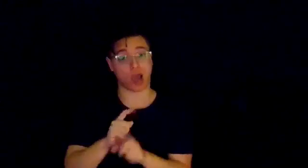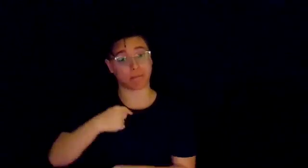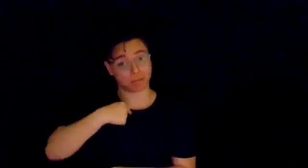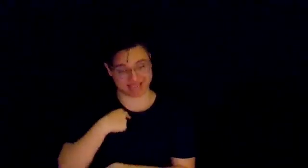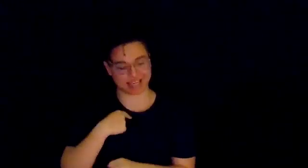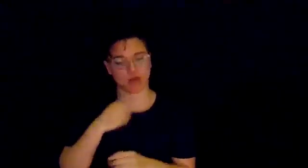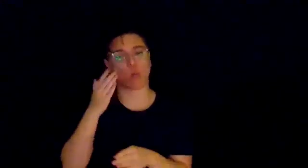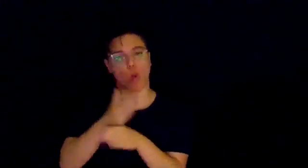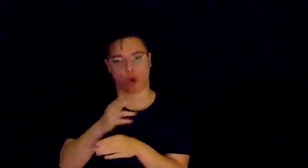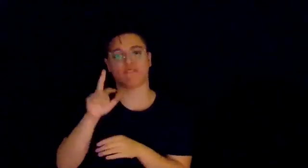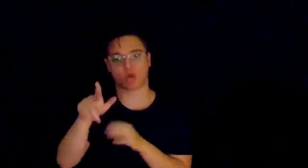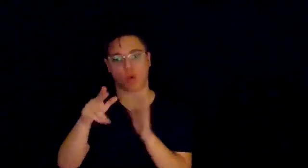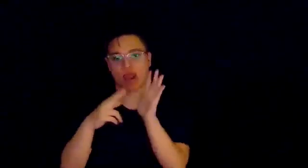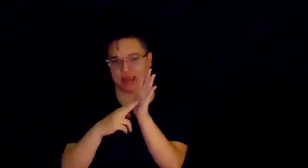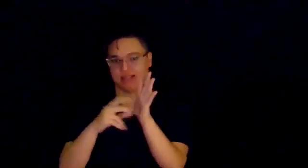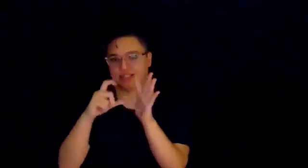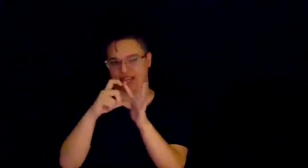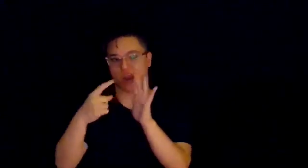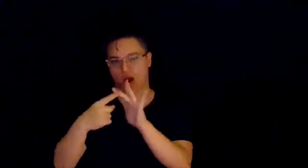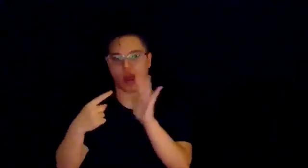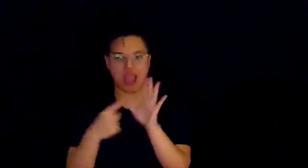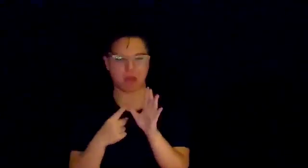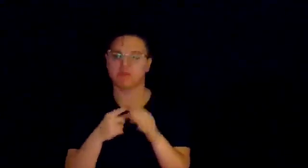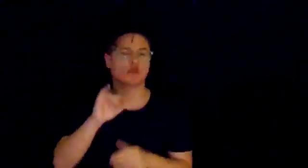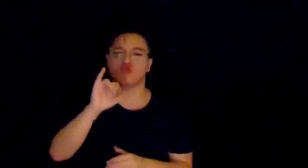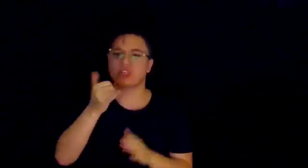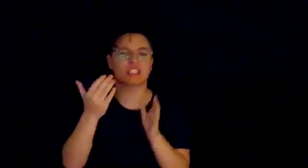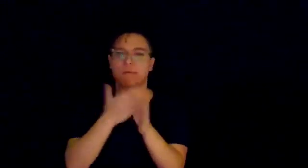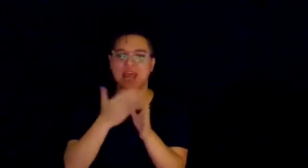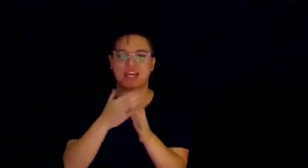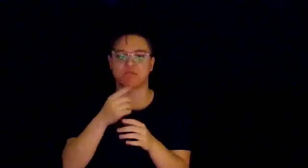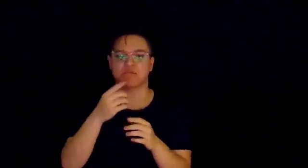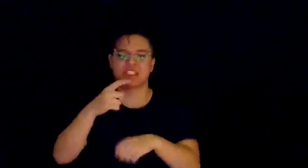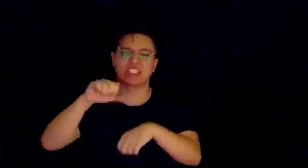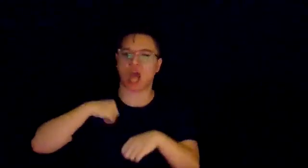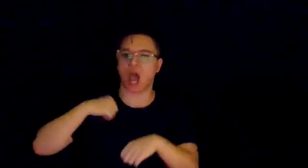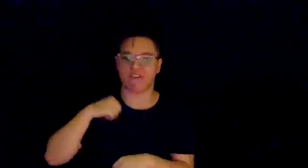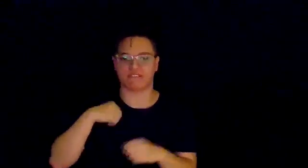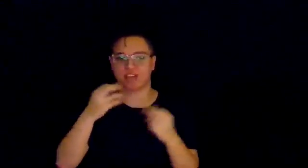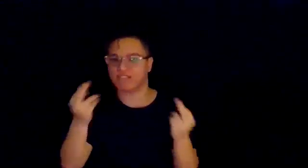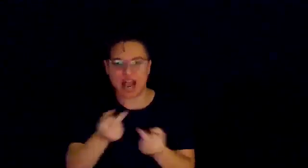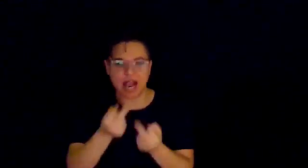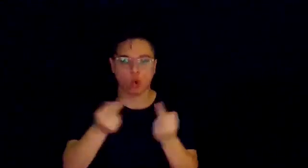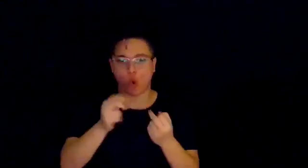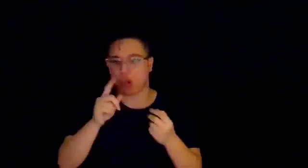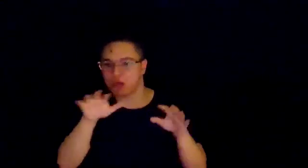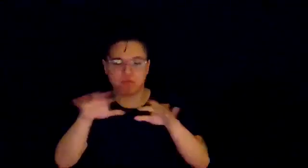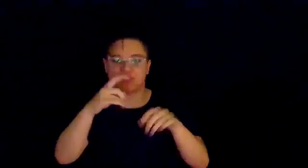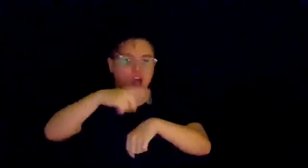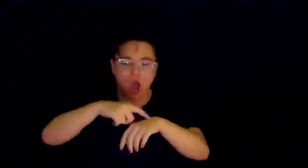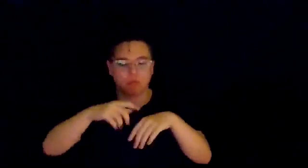Or you will meet with a planner like me who works with the NDIA. Just depends on the